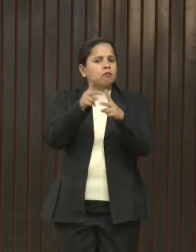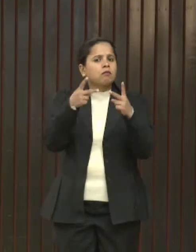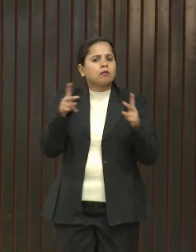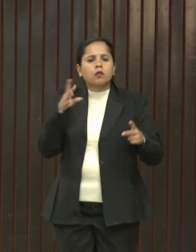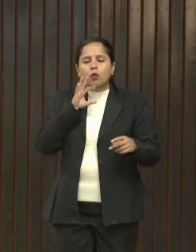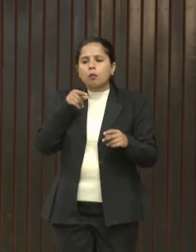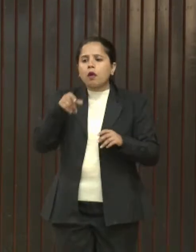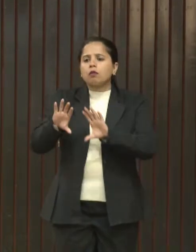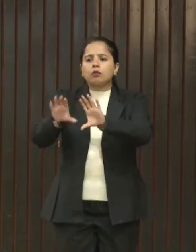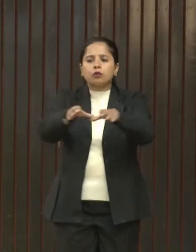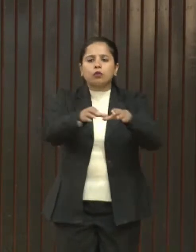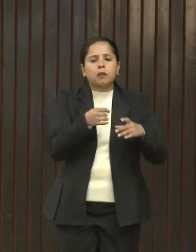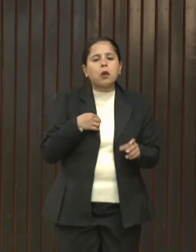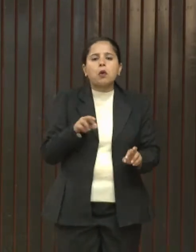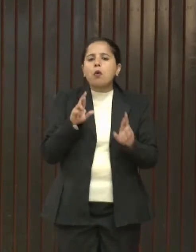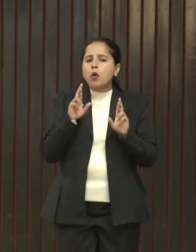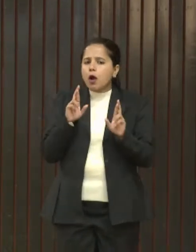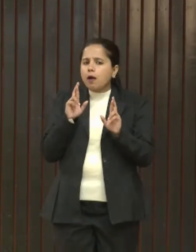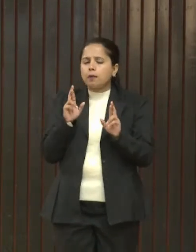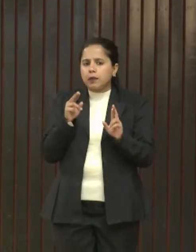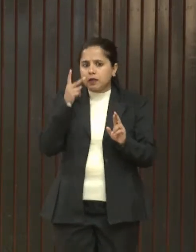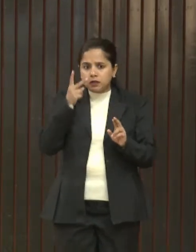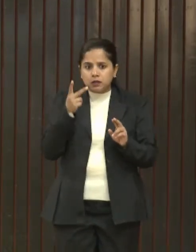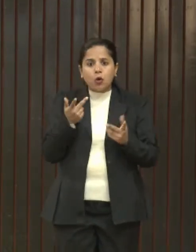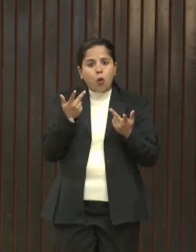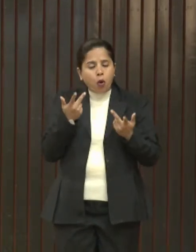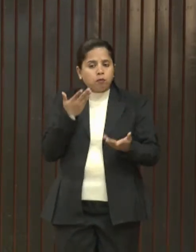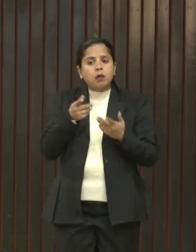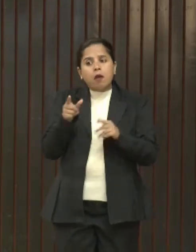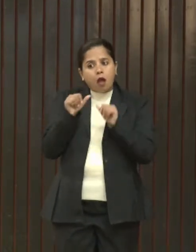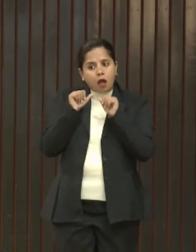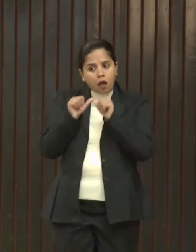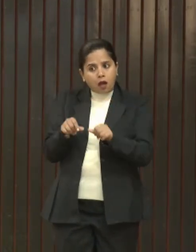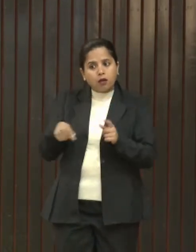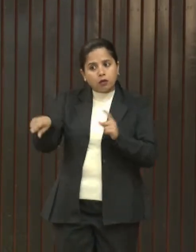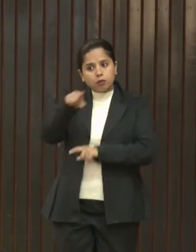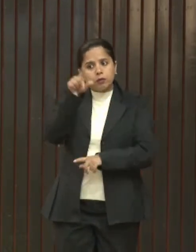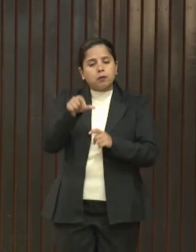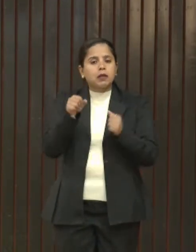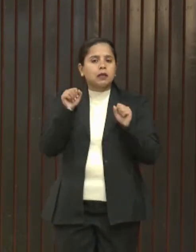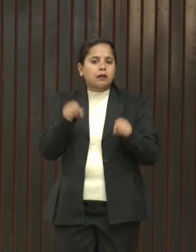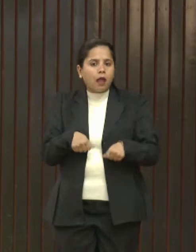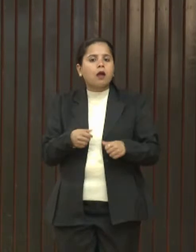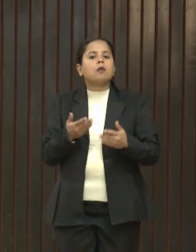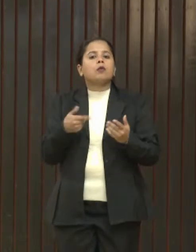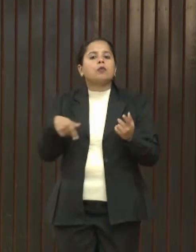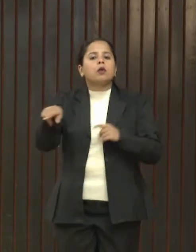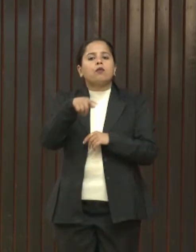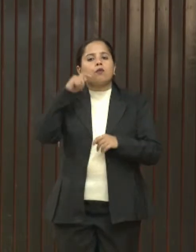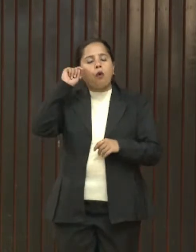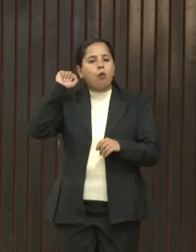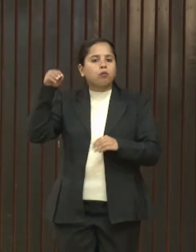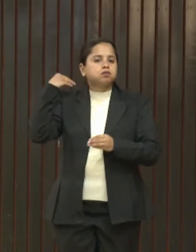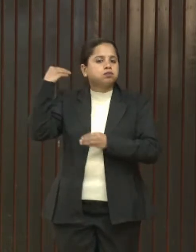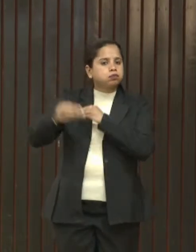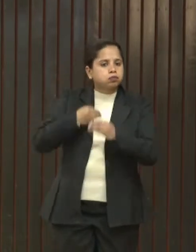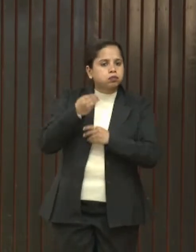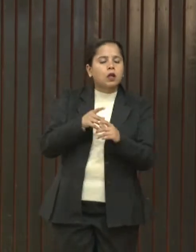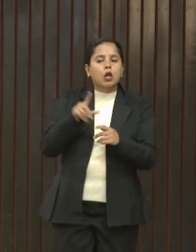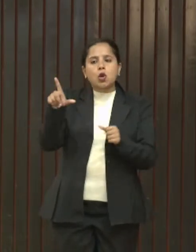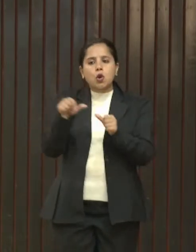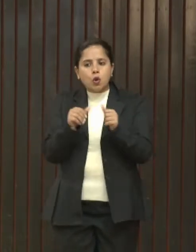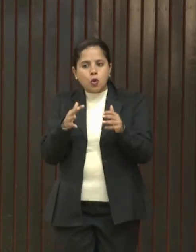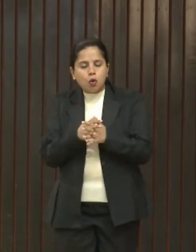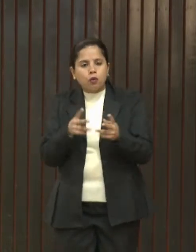of categories, we hope to attack, or well, hope to address and make everyone question colonial laws from different kinds